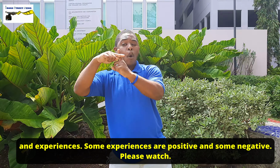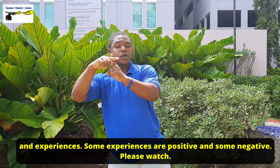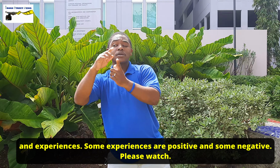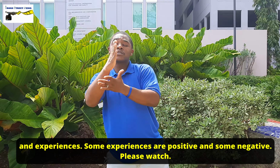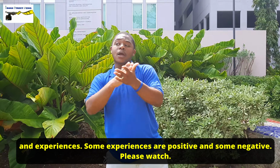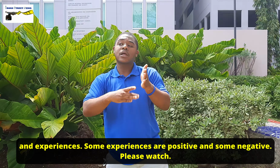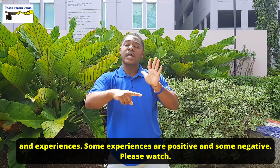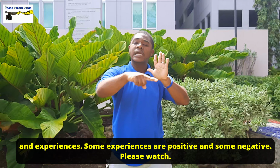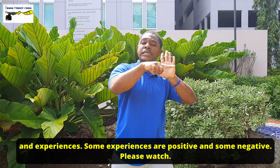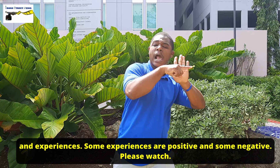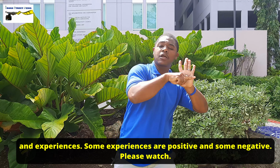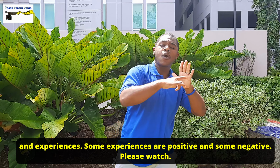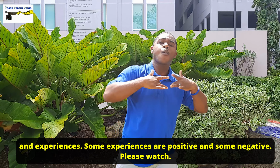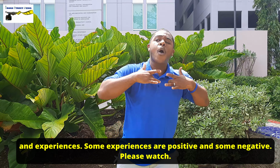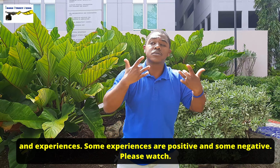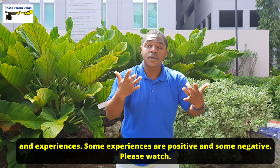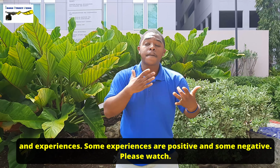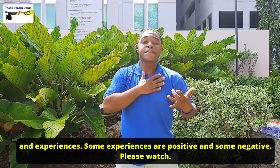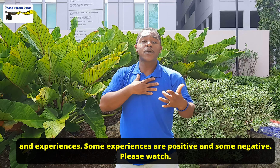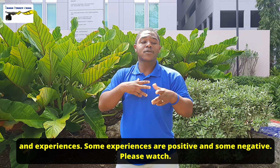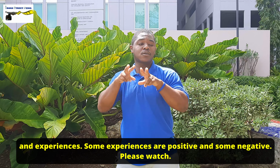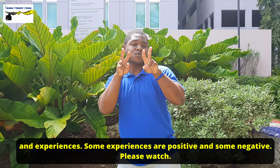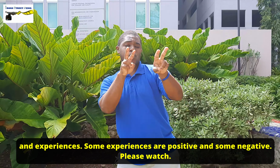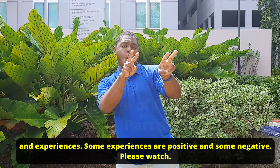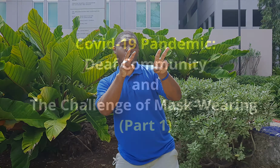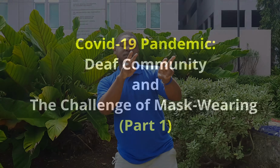and some negative. Please watch.